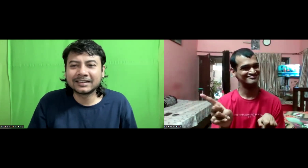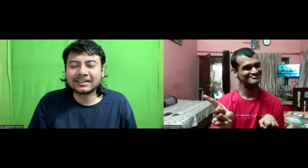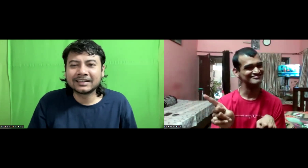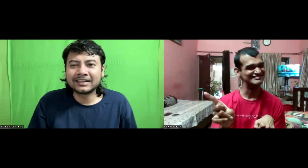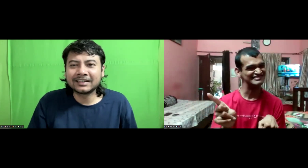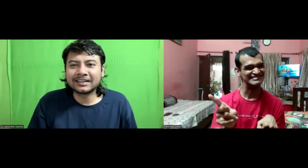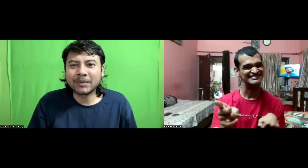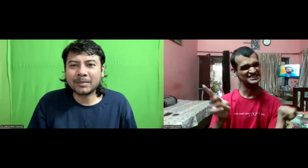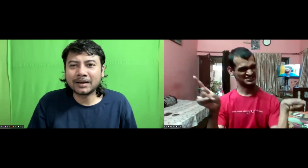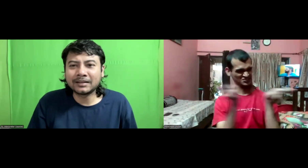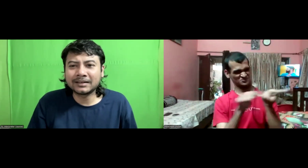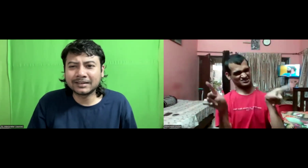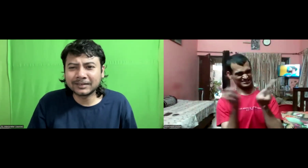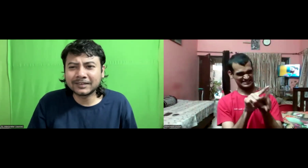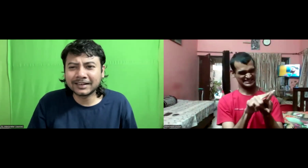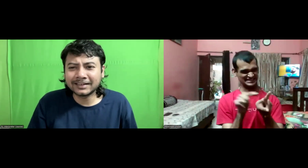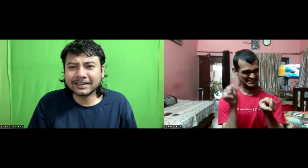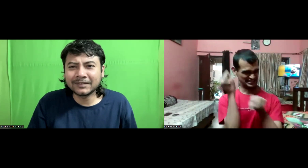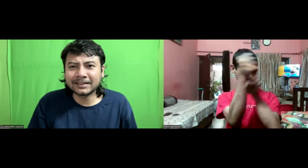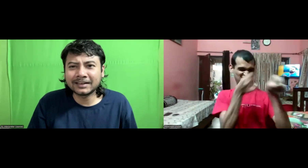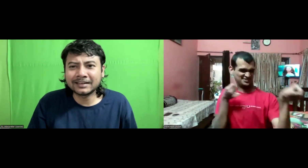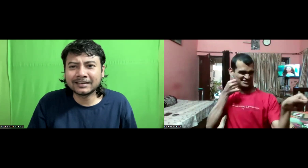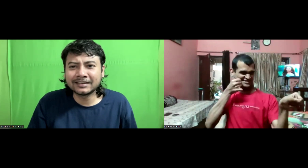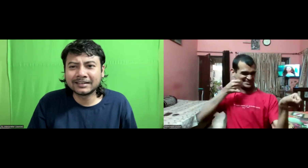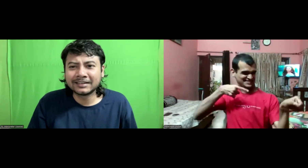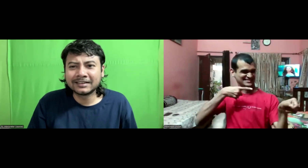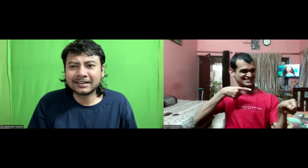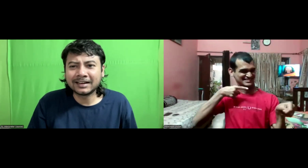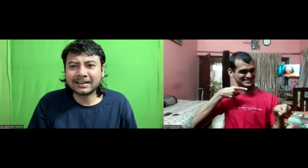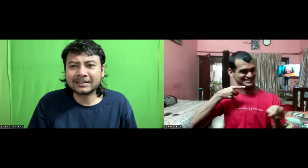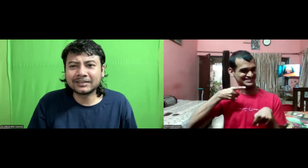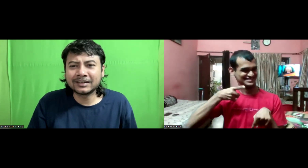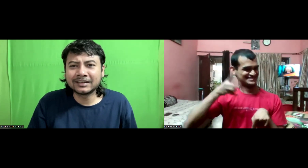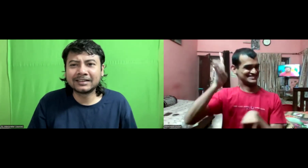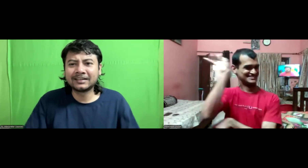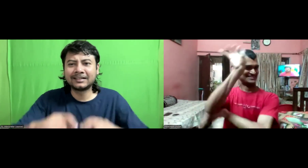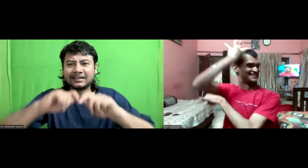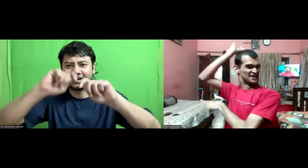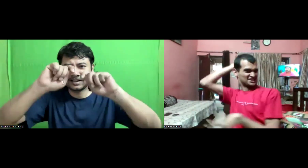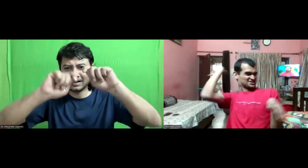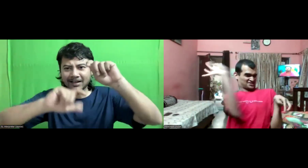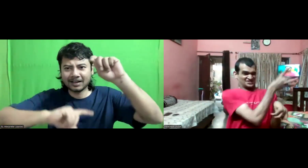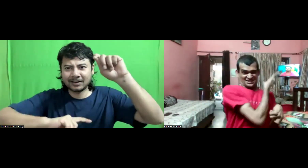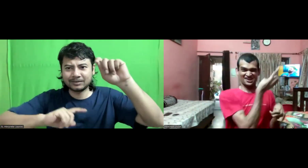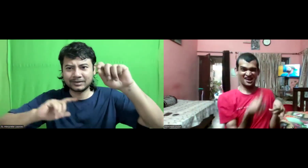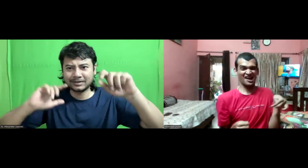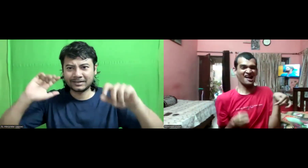like Mahabharata, Krishna, or something like that. Same like that, right? I What? like, no?